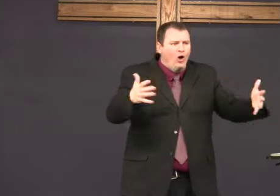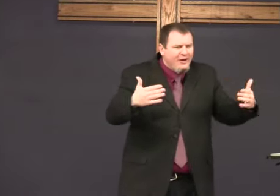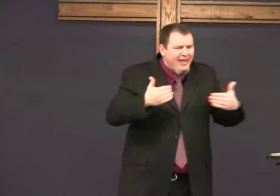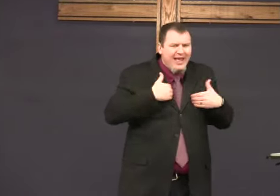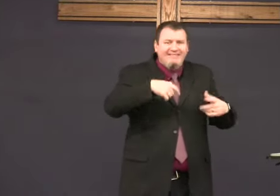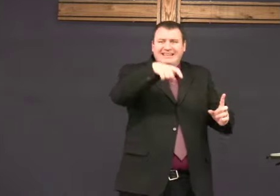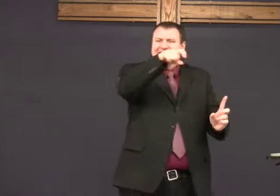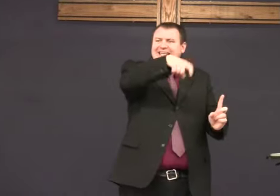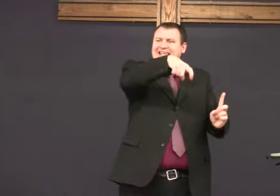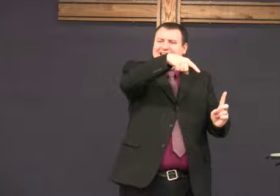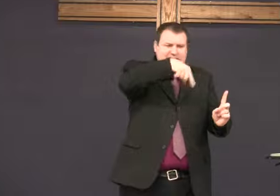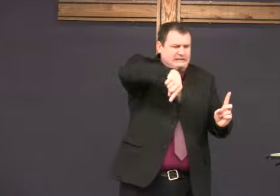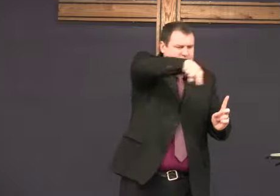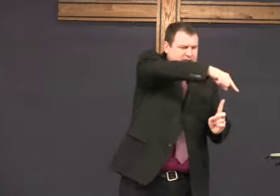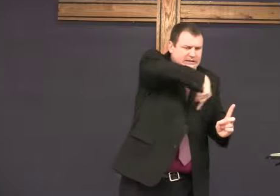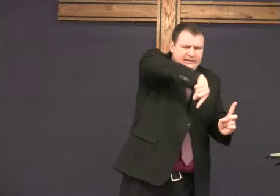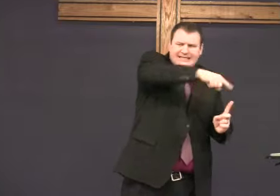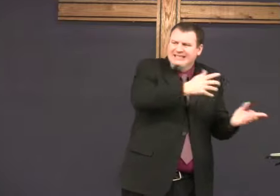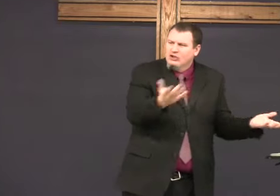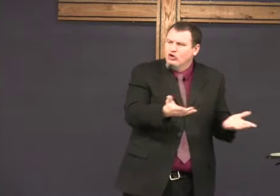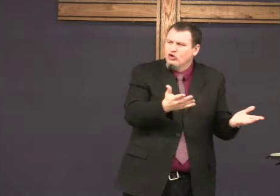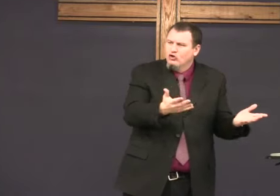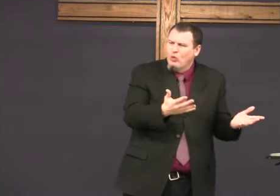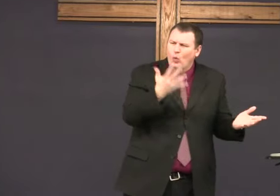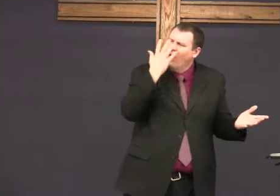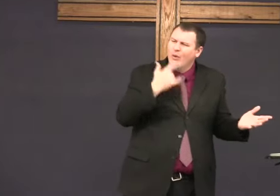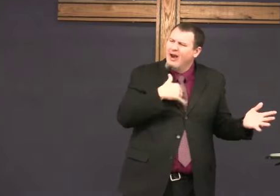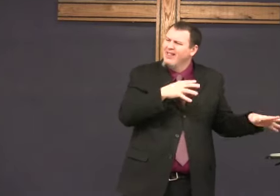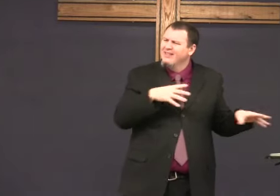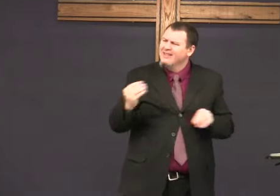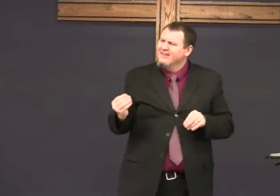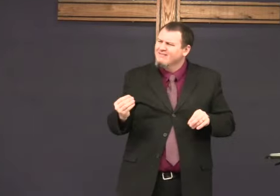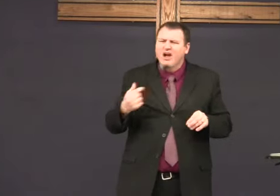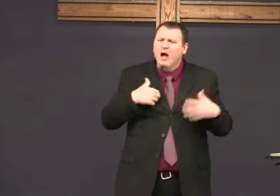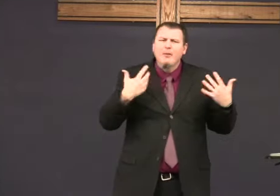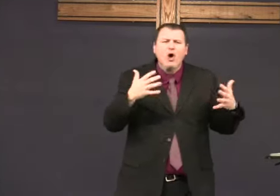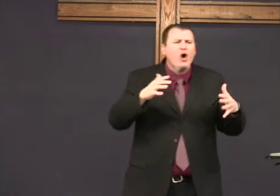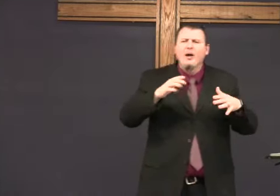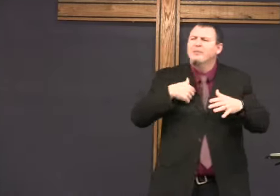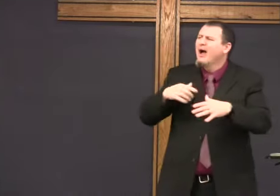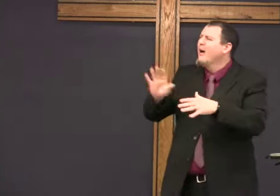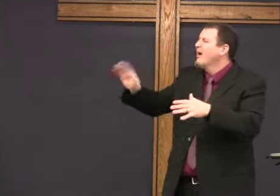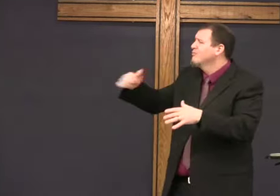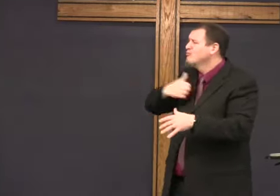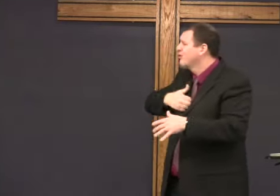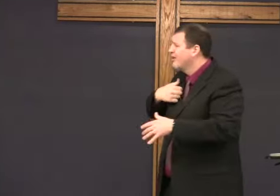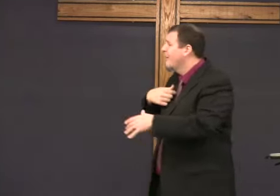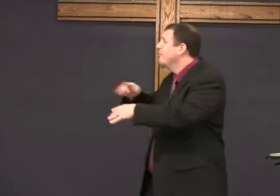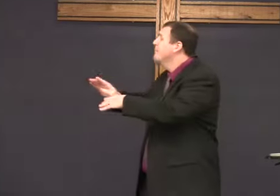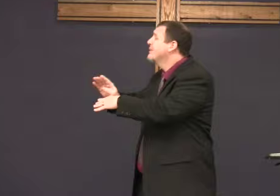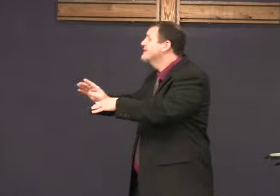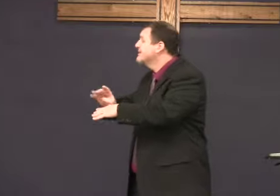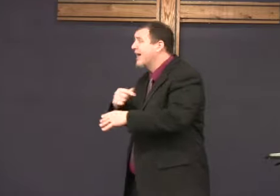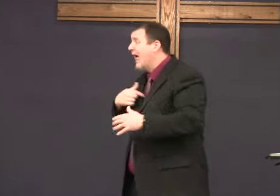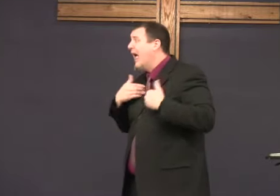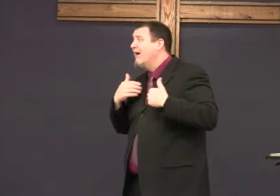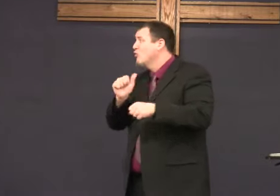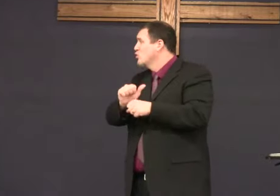here where I'm at. There's already servants here. And there's already, we're all working together. Why would I leave all